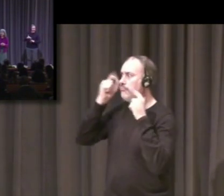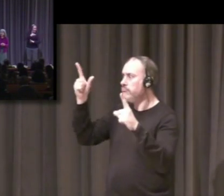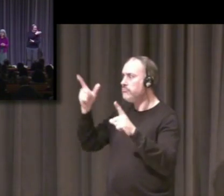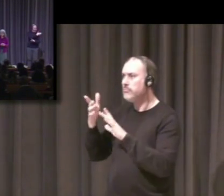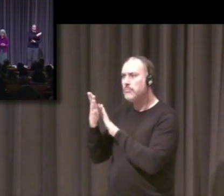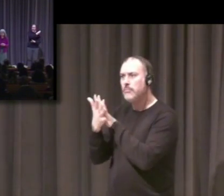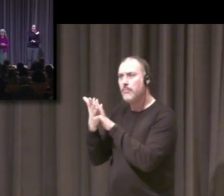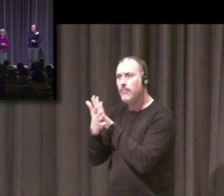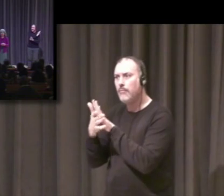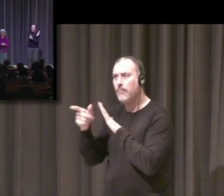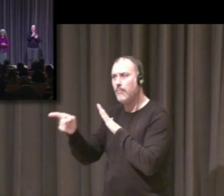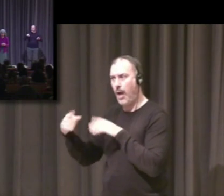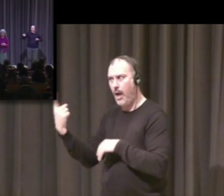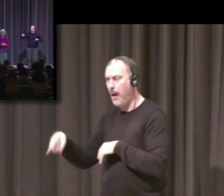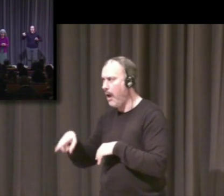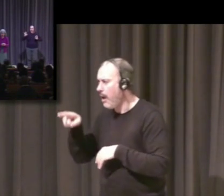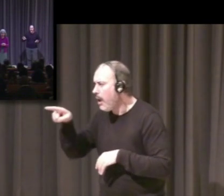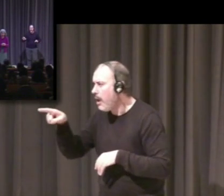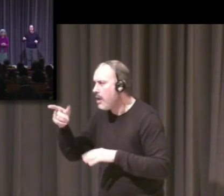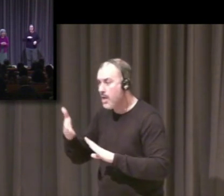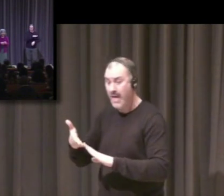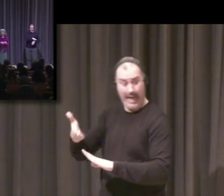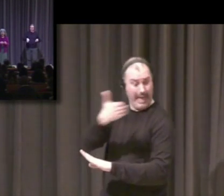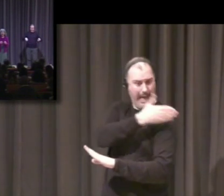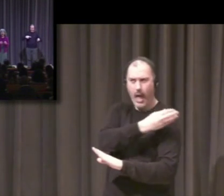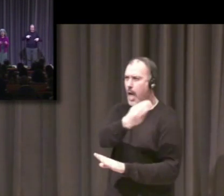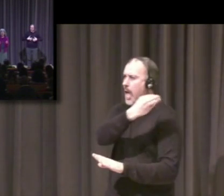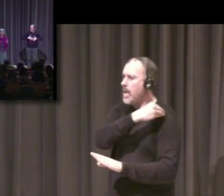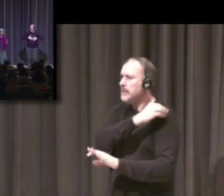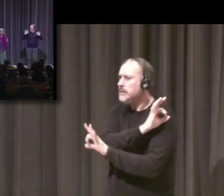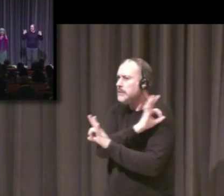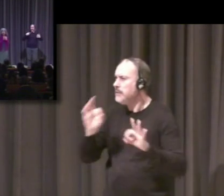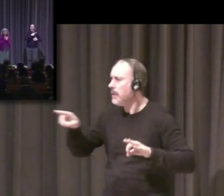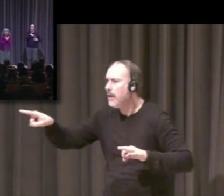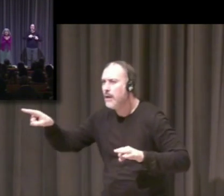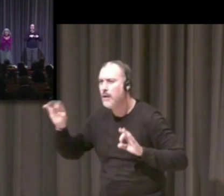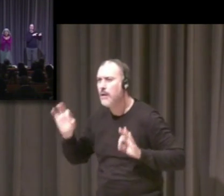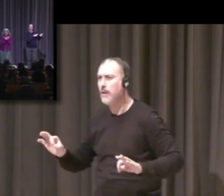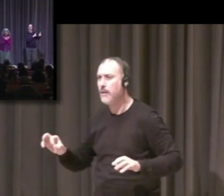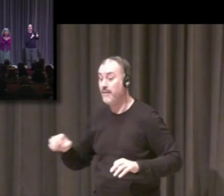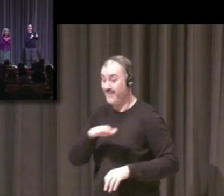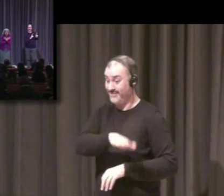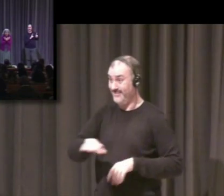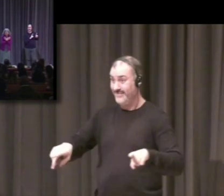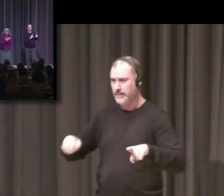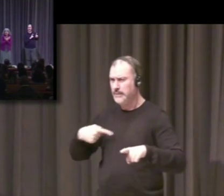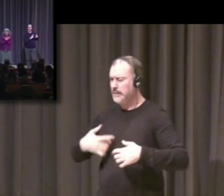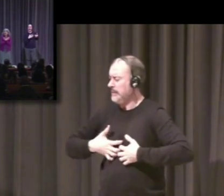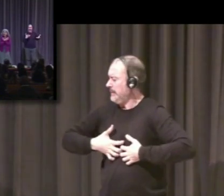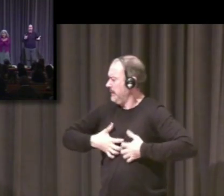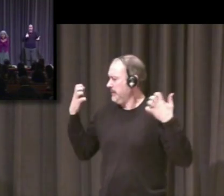often furious at their families. And you think of the poor families, these